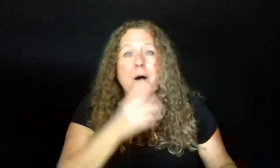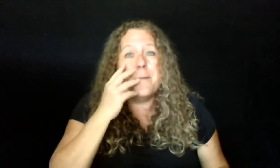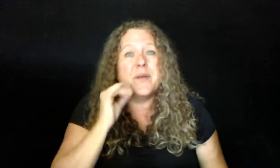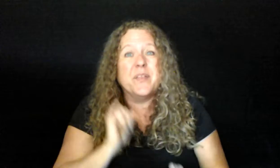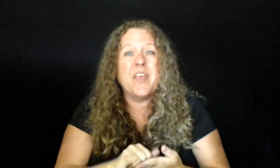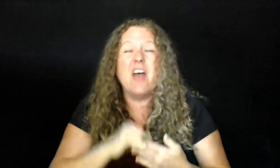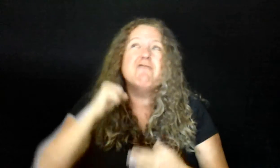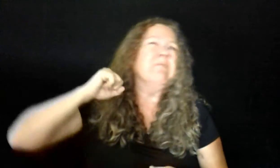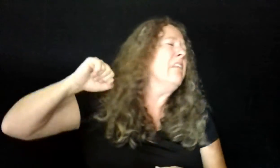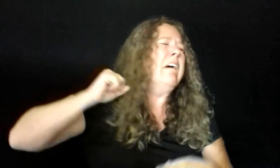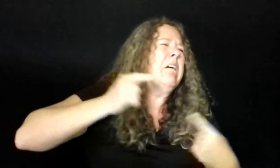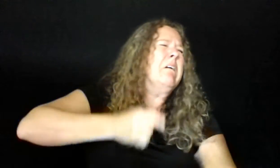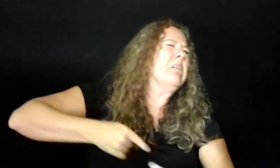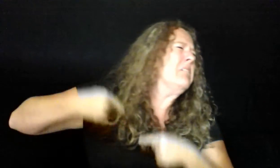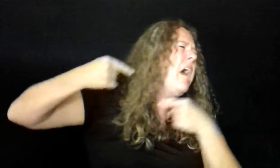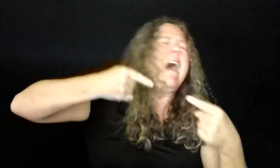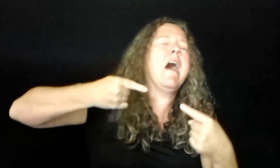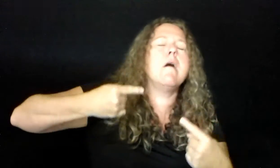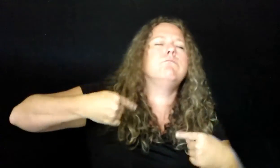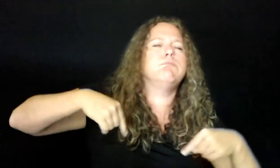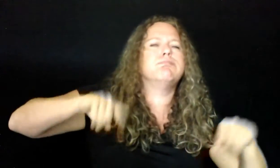get us where God is calling us to be.